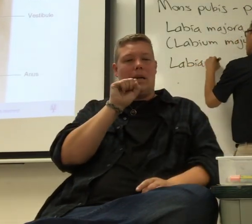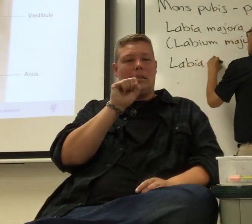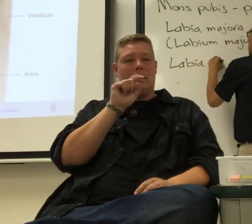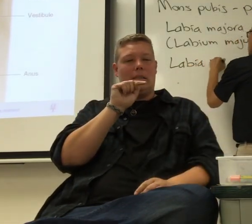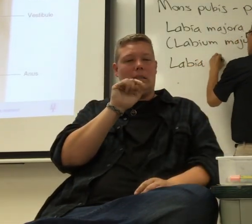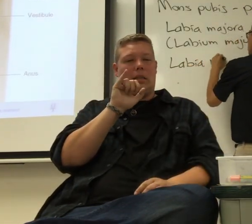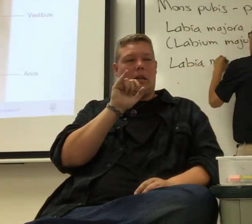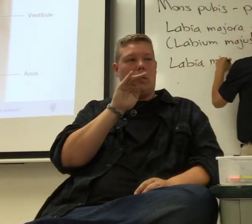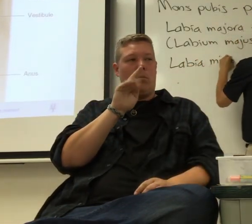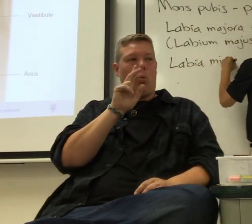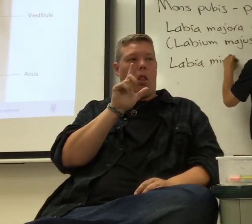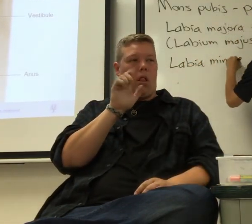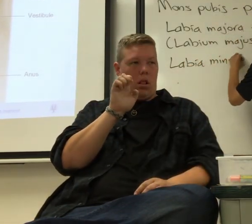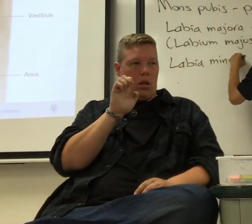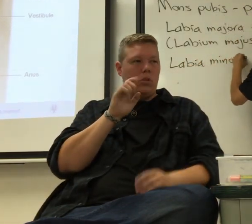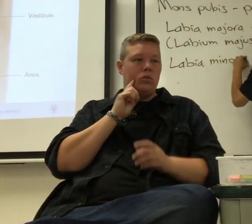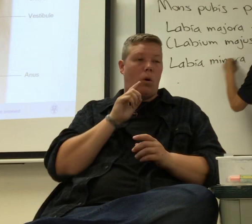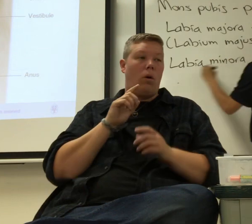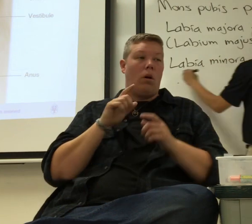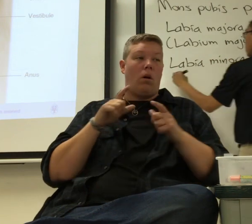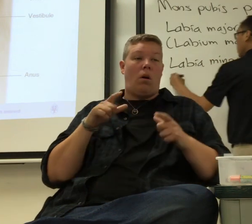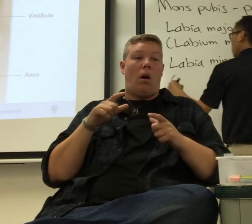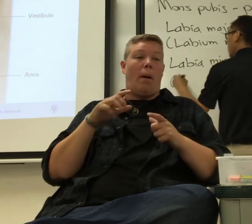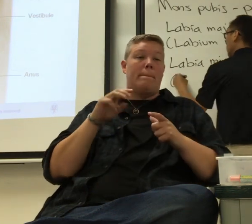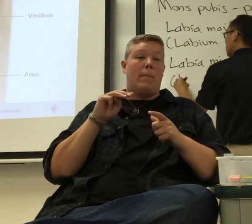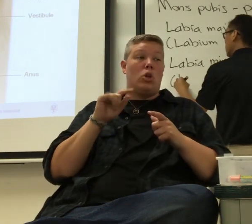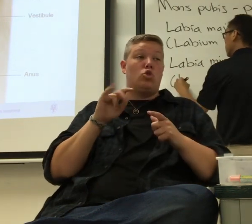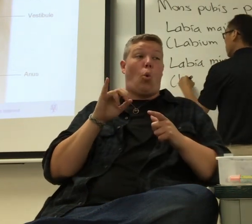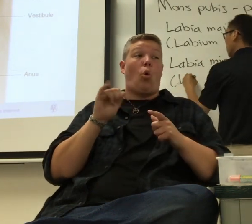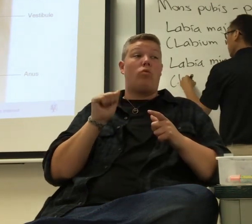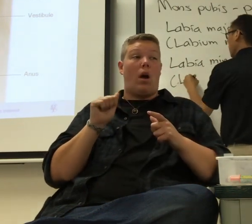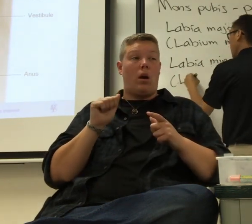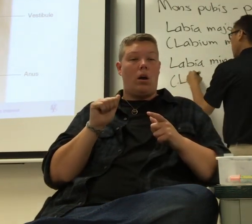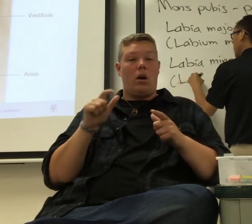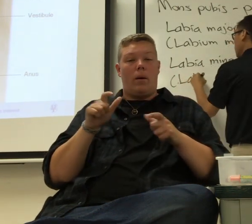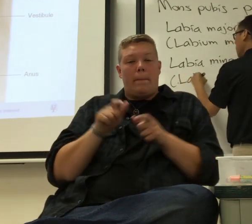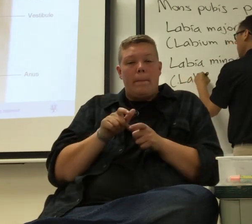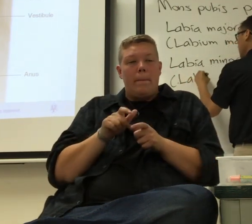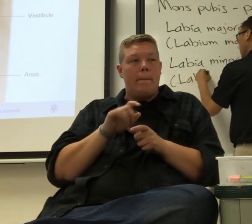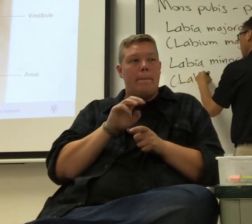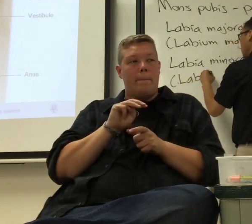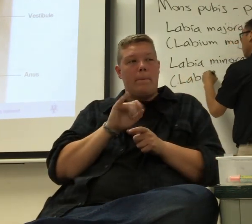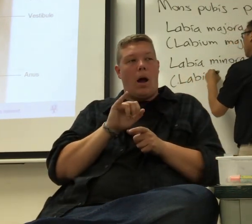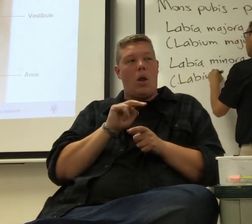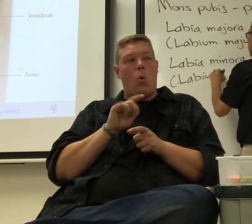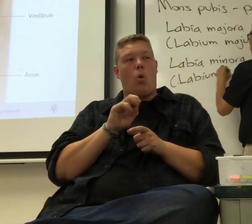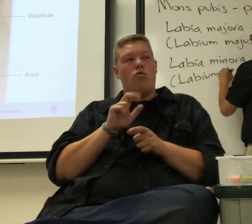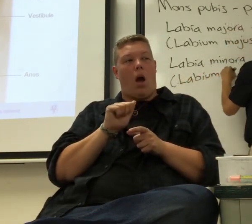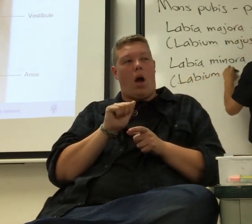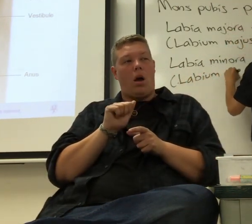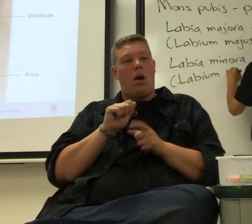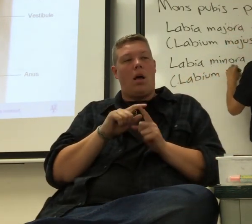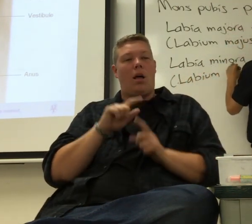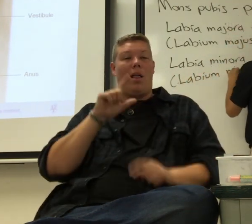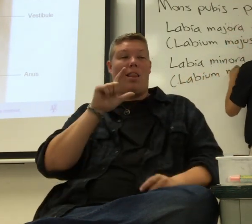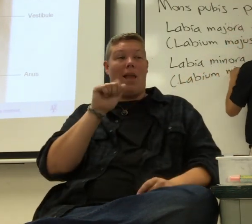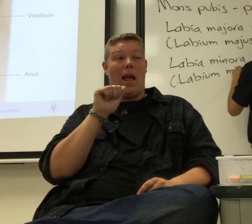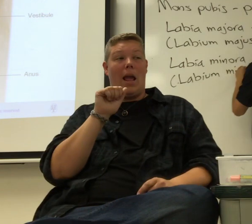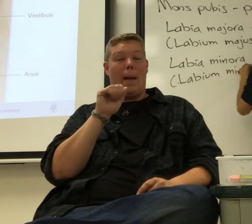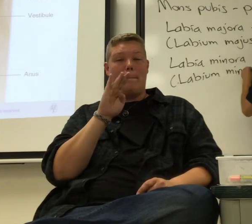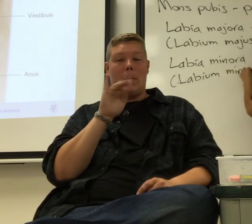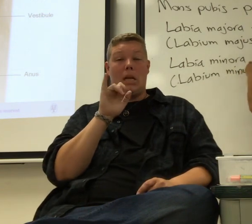labia minora is plural. So labium